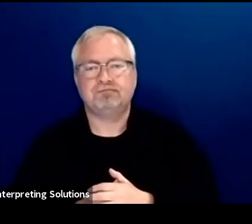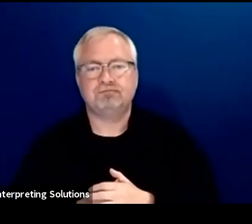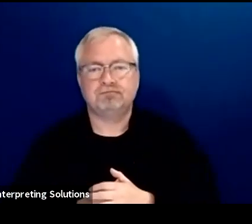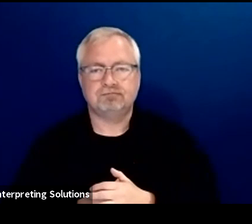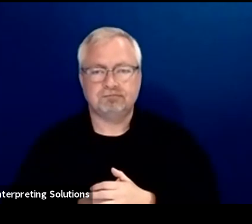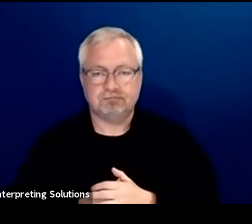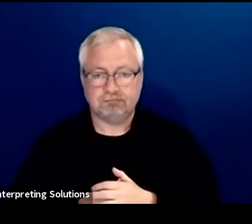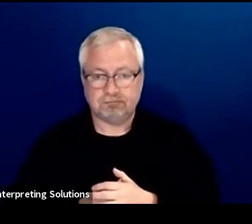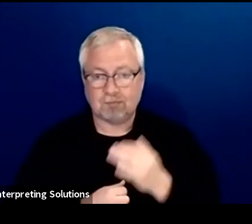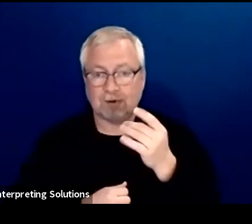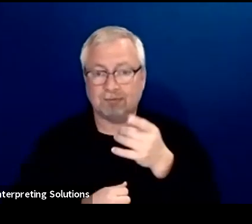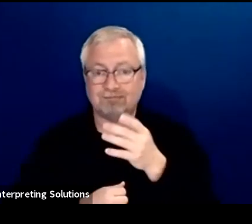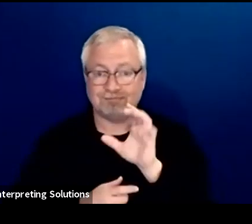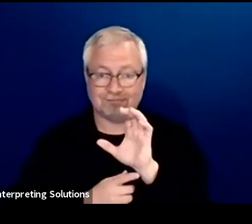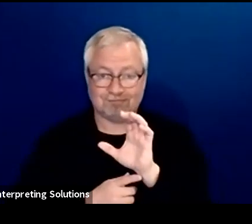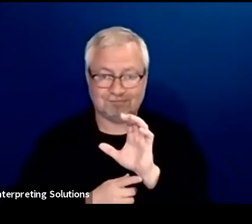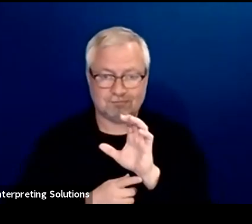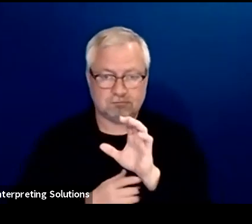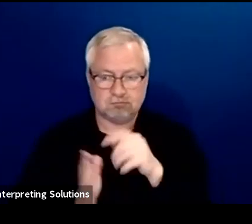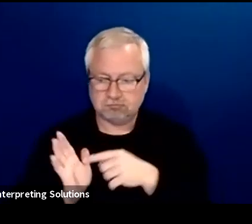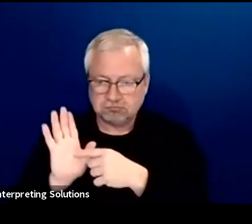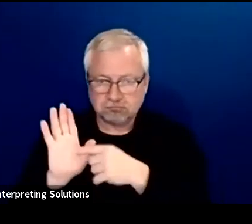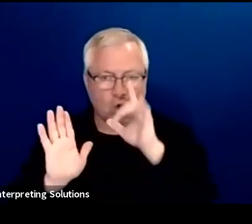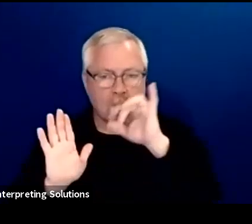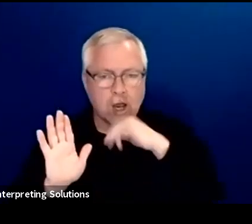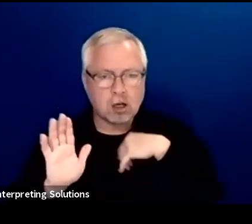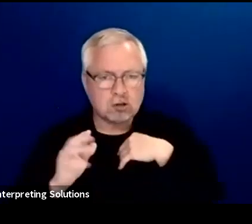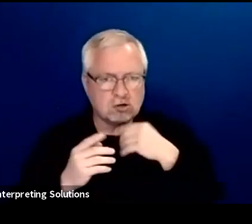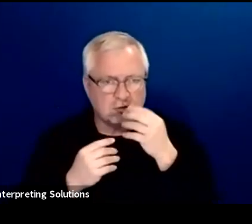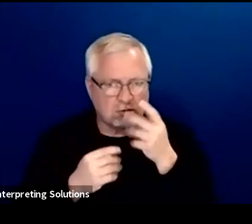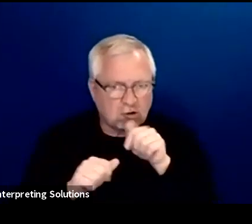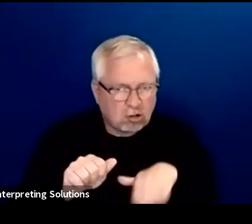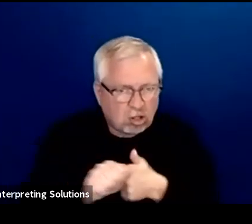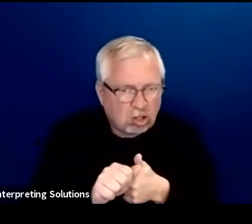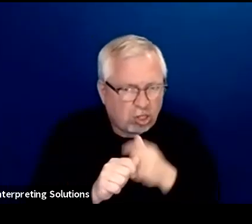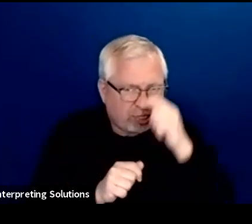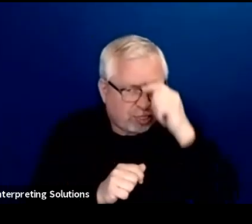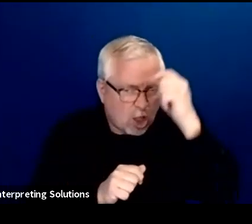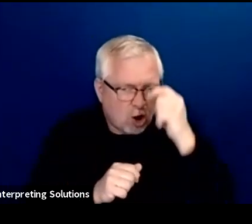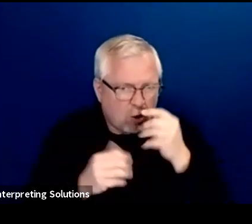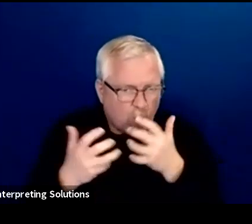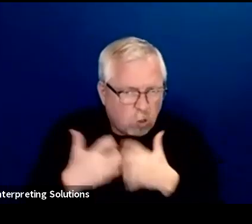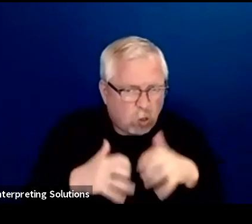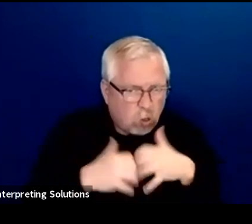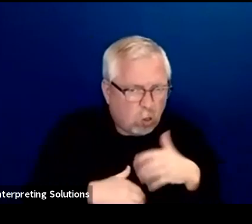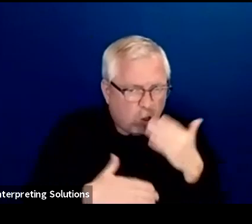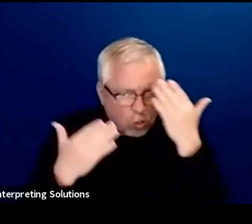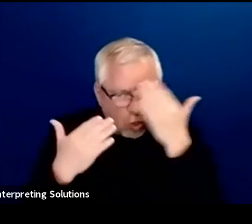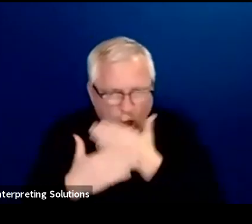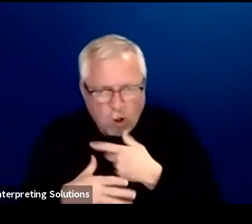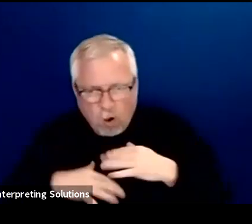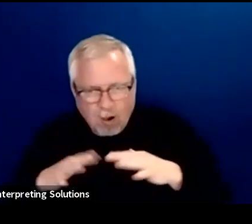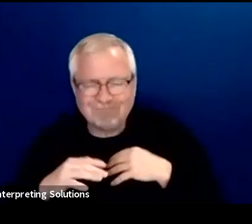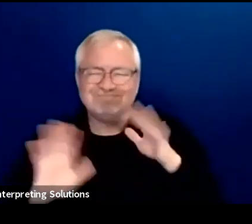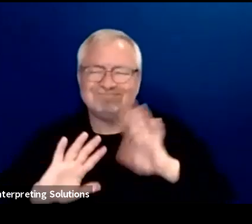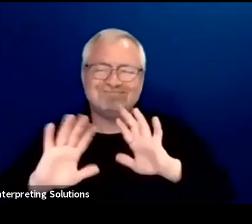we're doing all we can to make sure we're not keeping people in the dark and we're not opening up a space for people to start